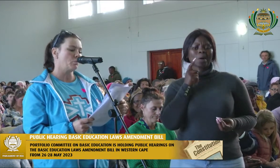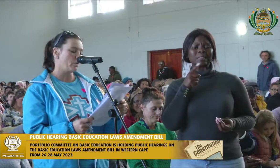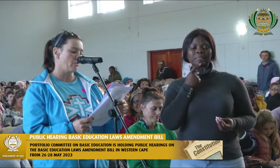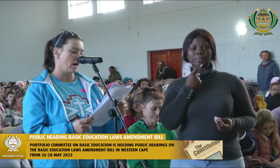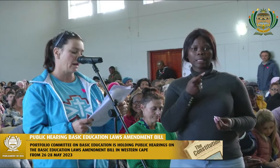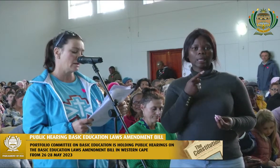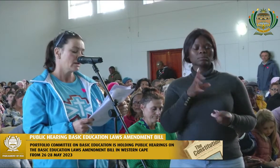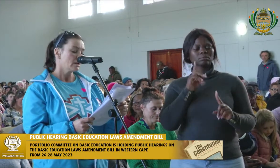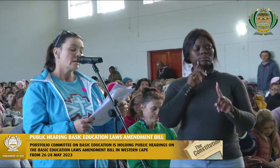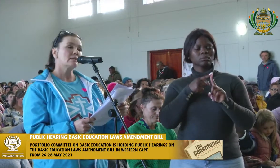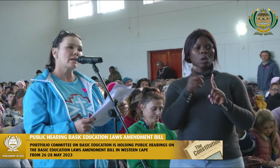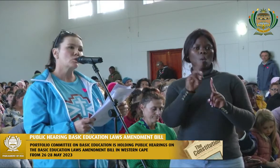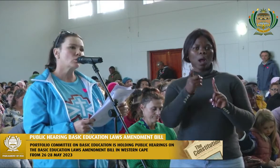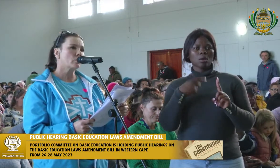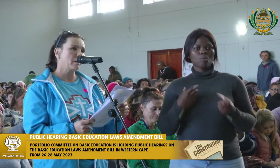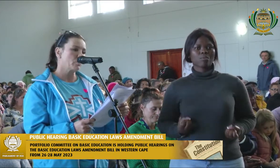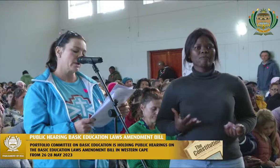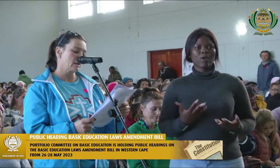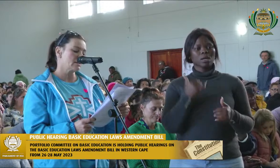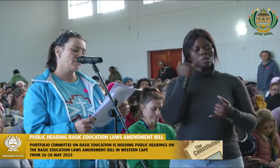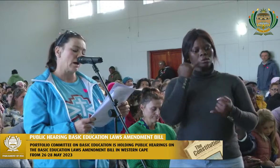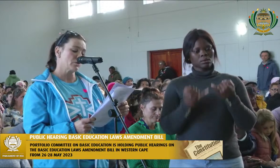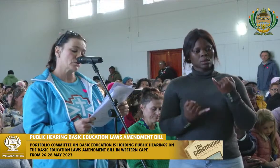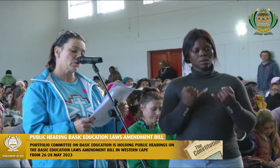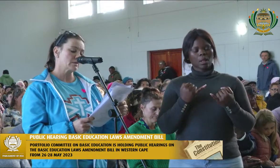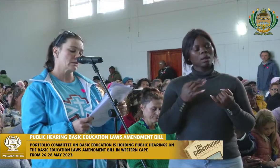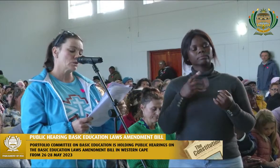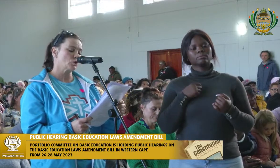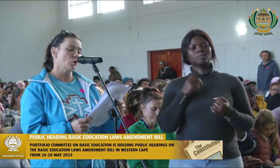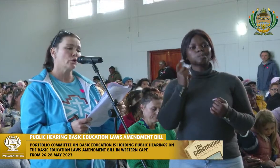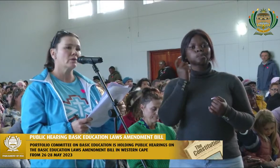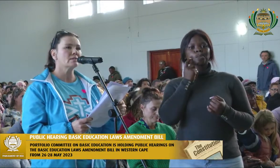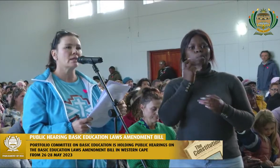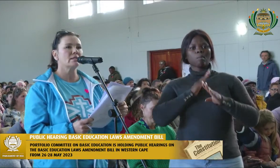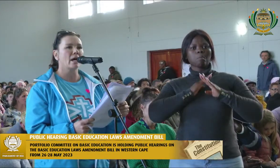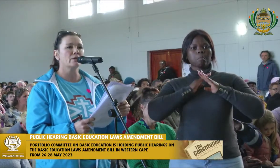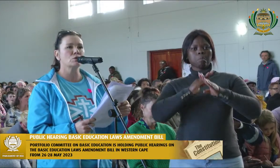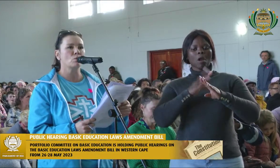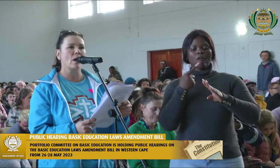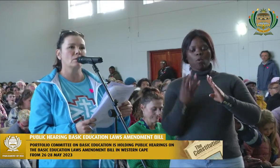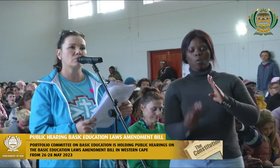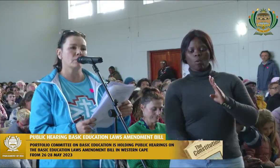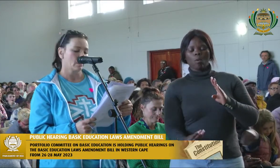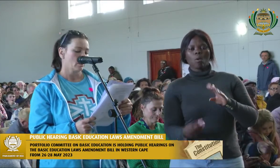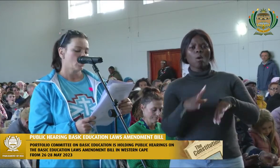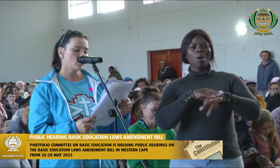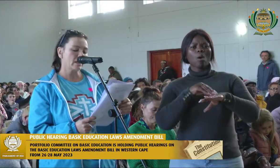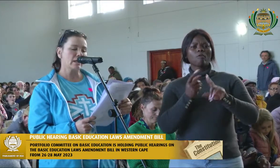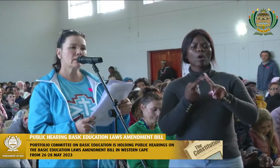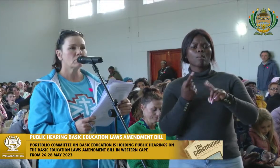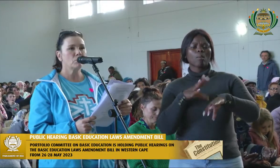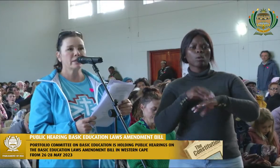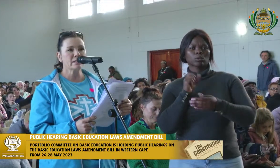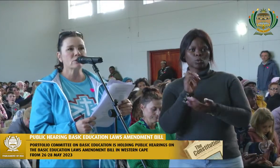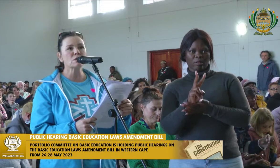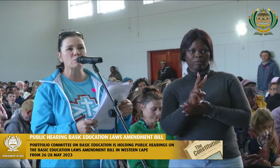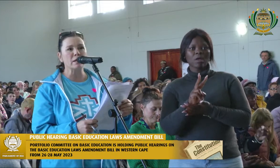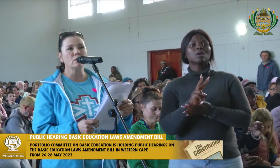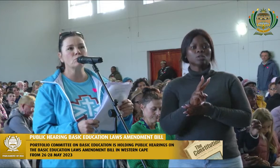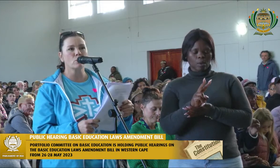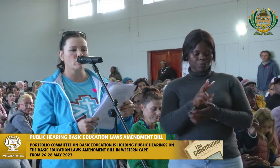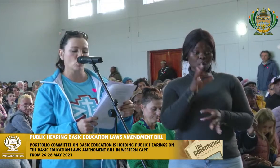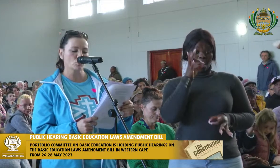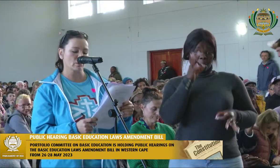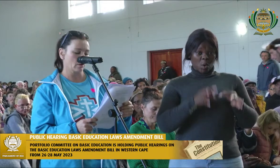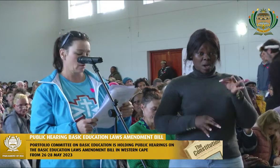purpose is to provide sexual reproductive health services to learners as young as 12. Read political